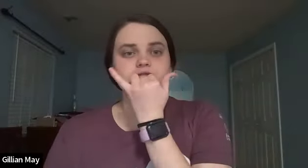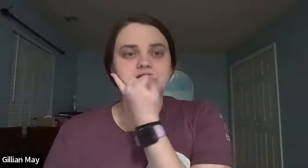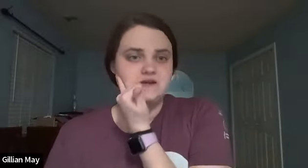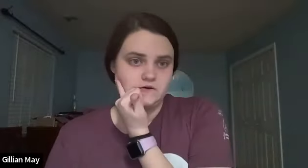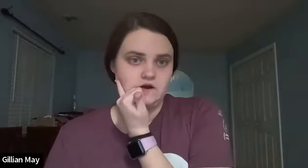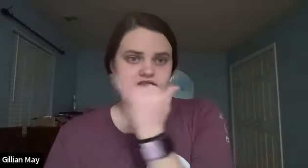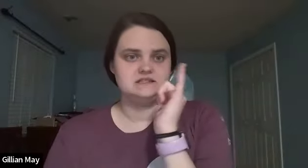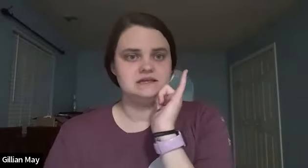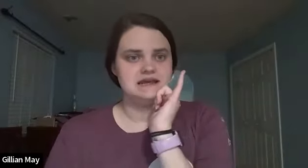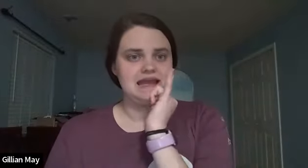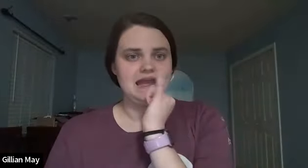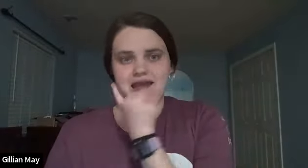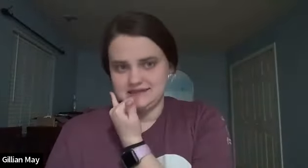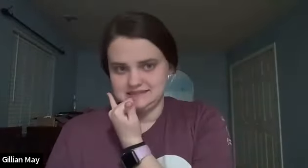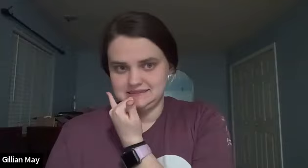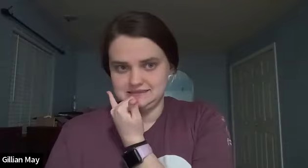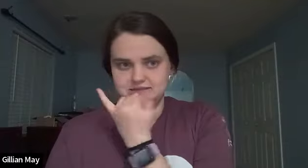bring it across. Accident.